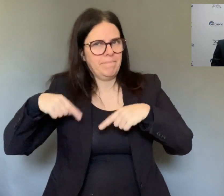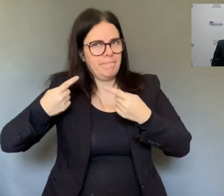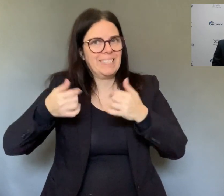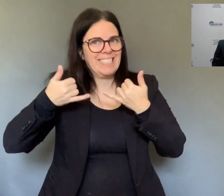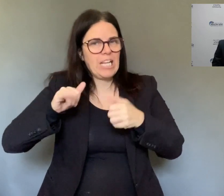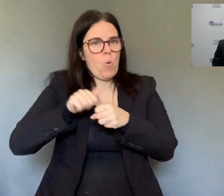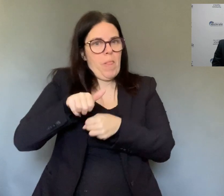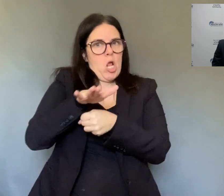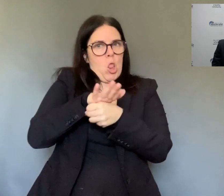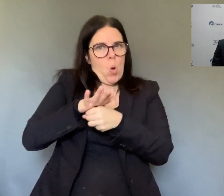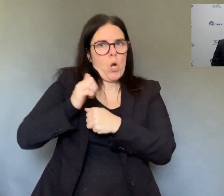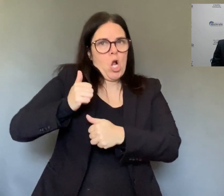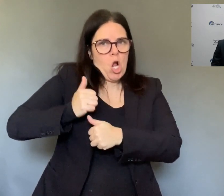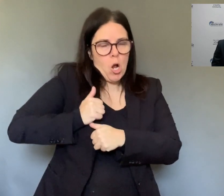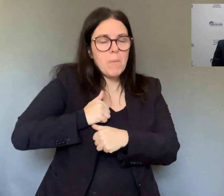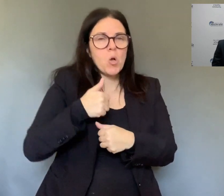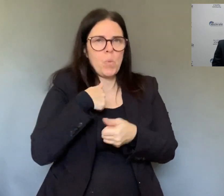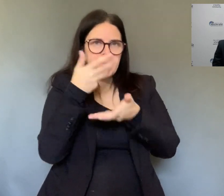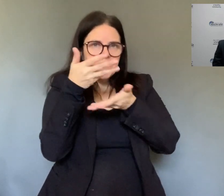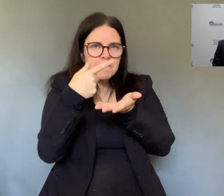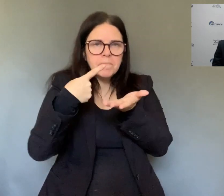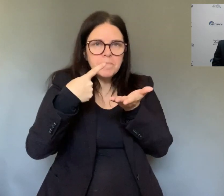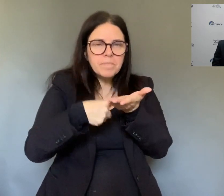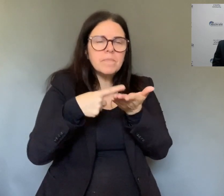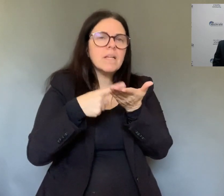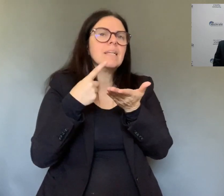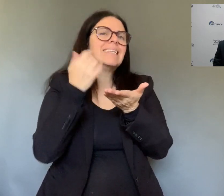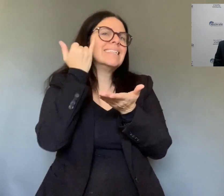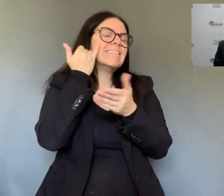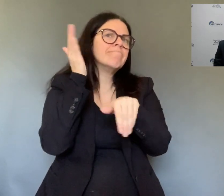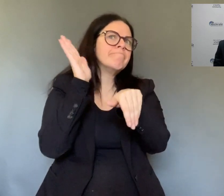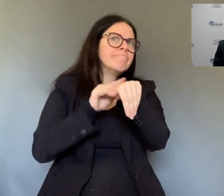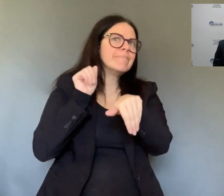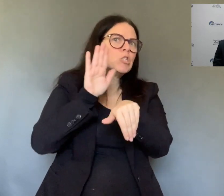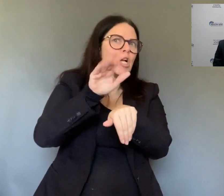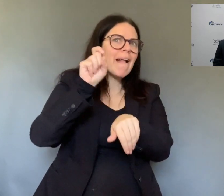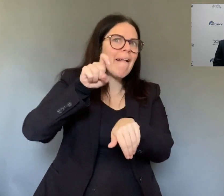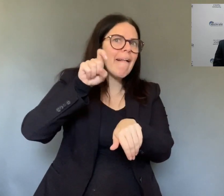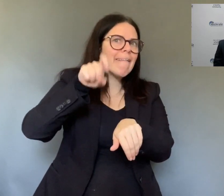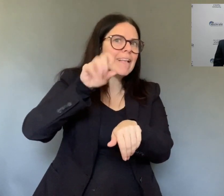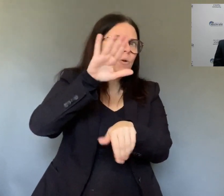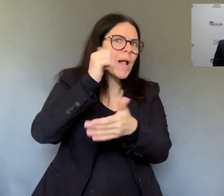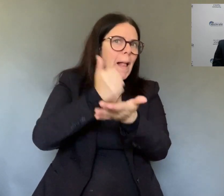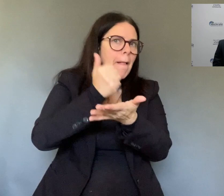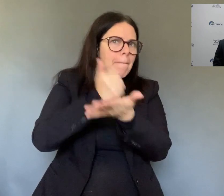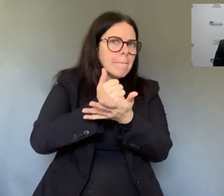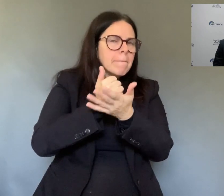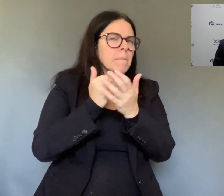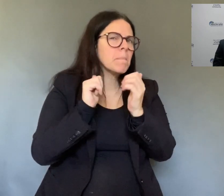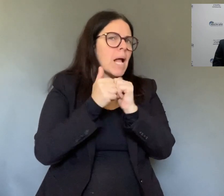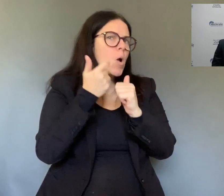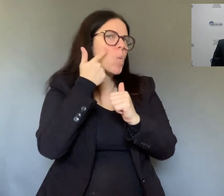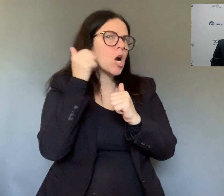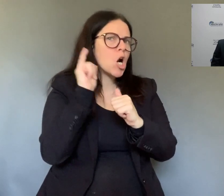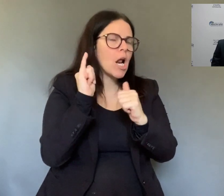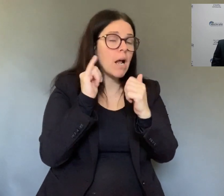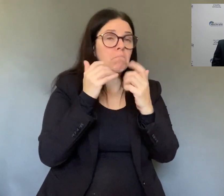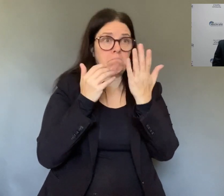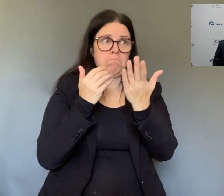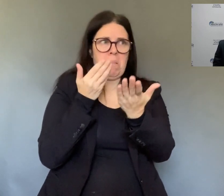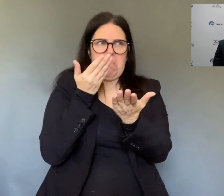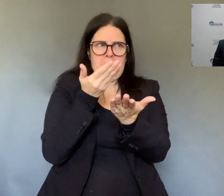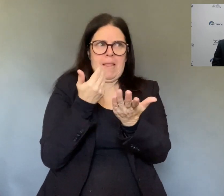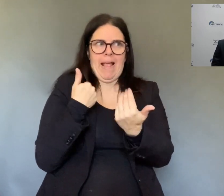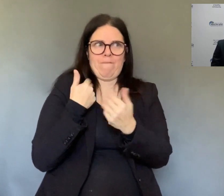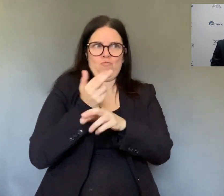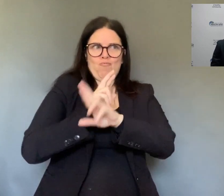discussion around what would trigger us to request help from them. So they are there and we can reach out